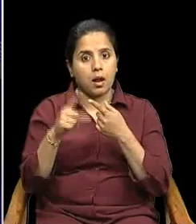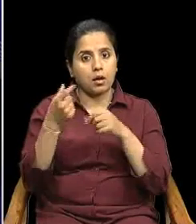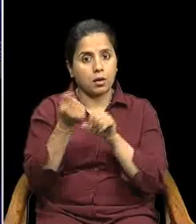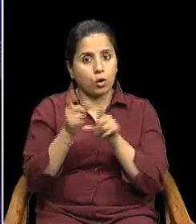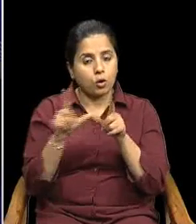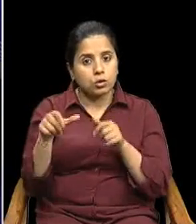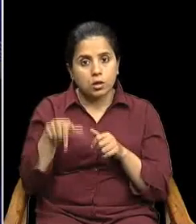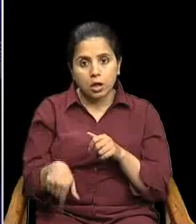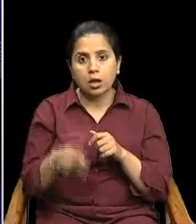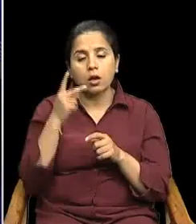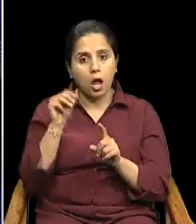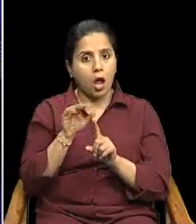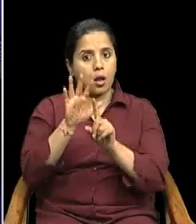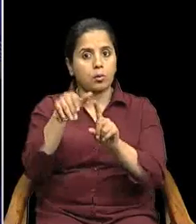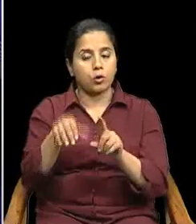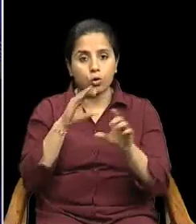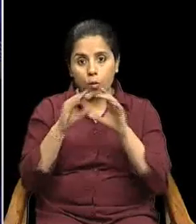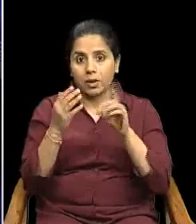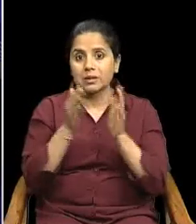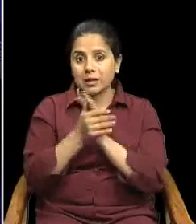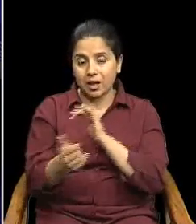to achieve the communication skills are